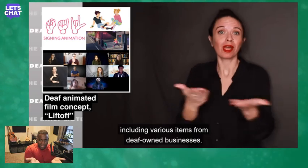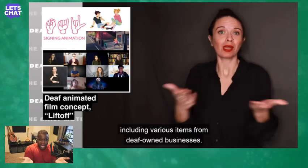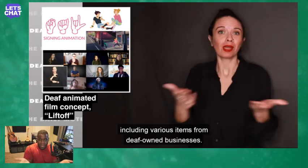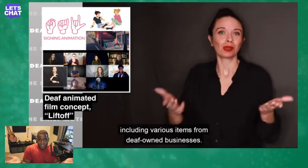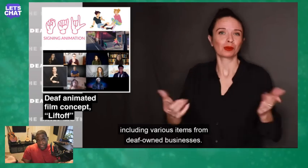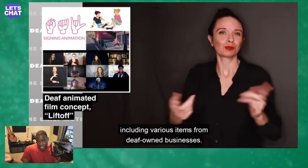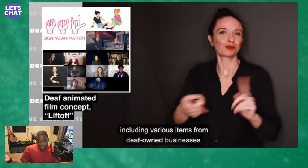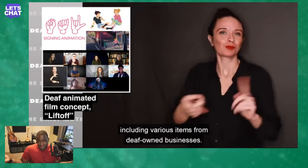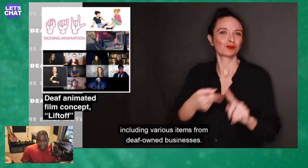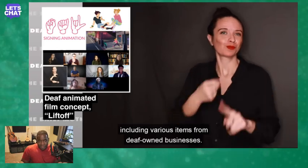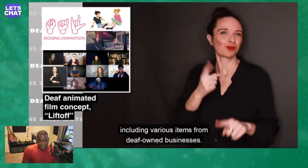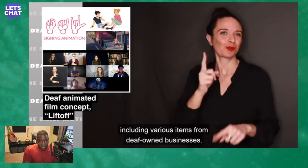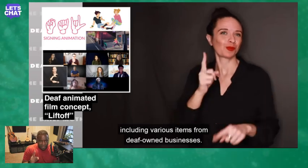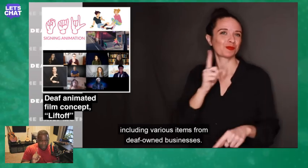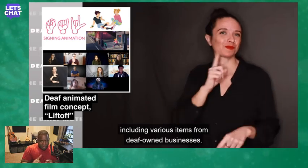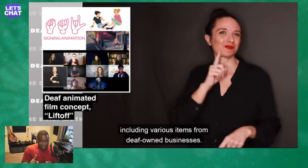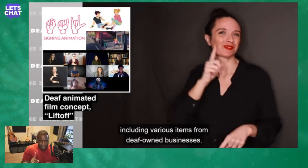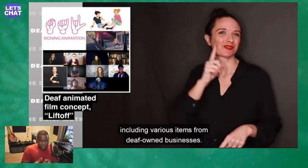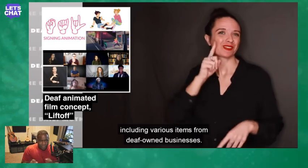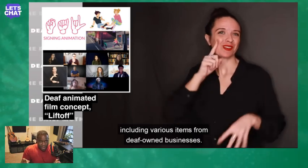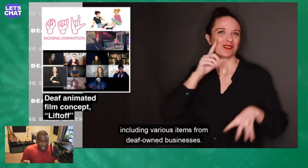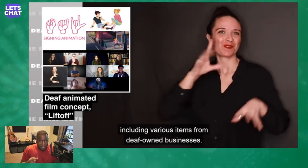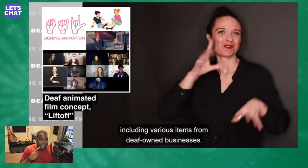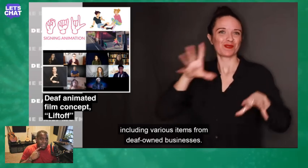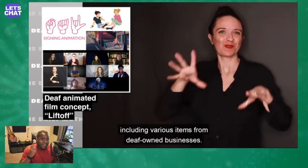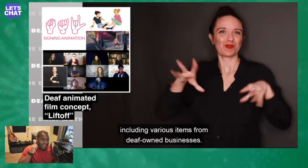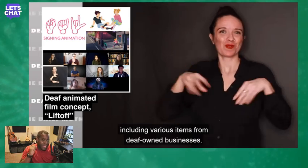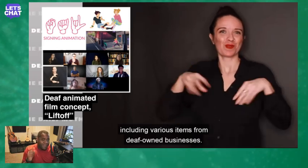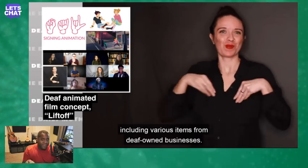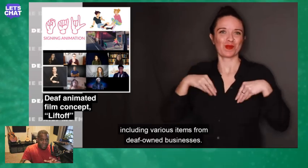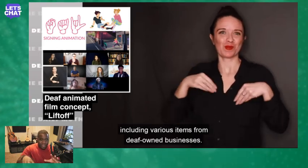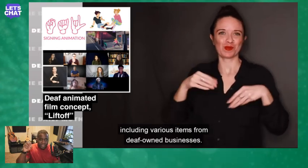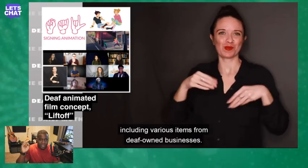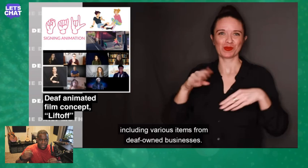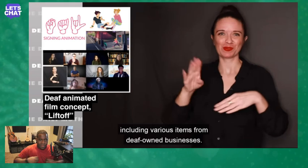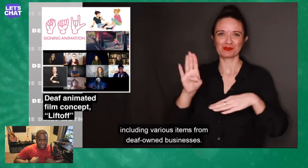various things from